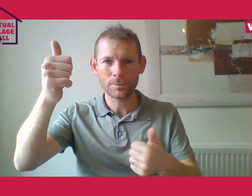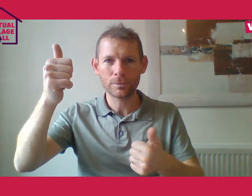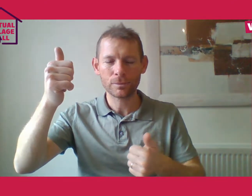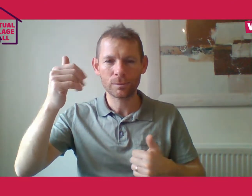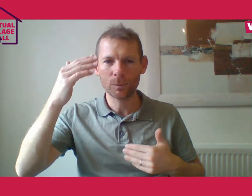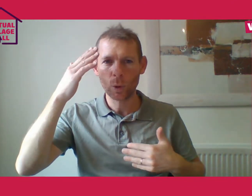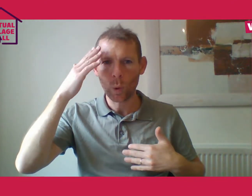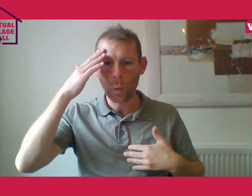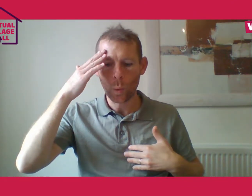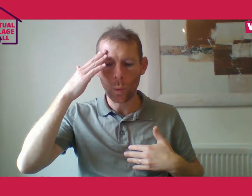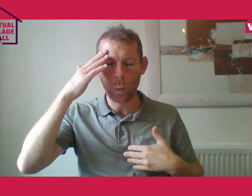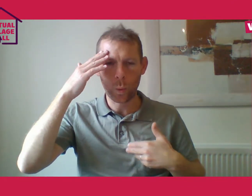Well-being.